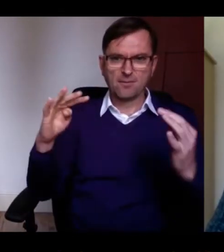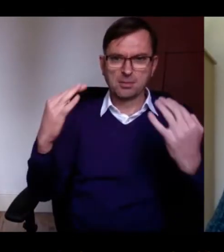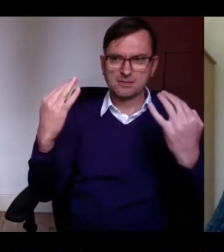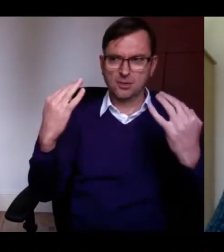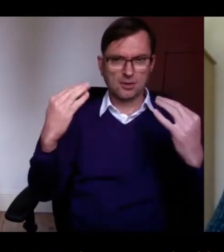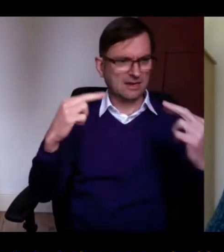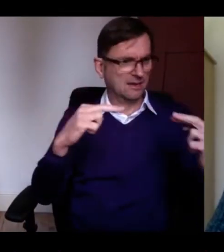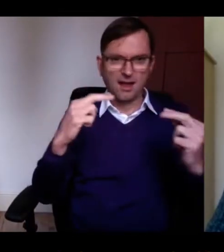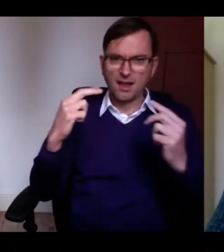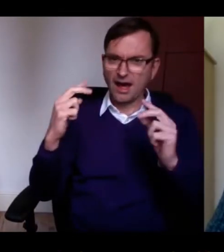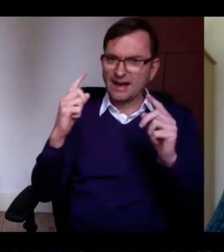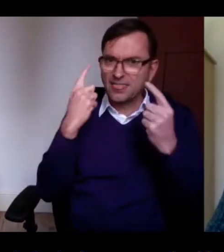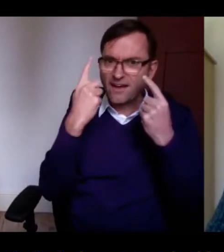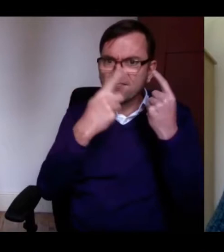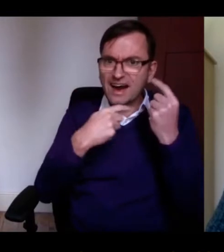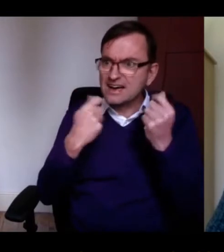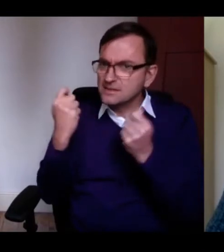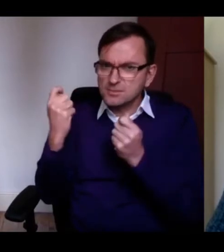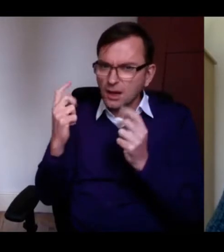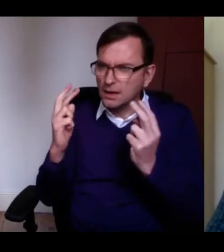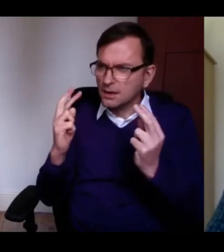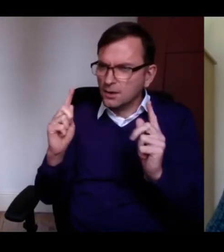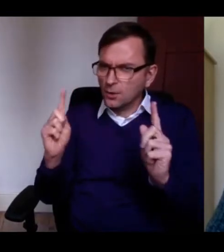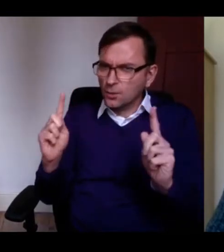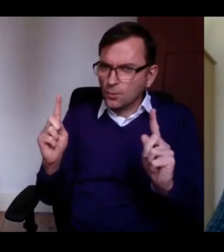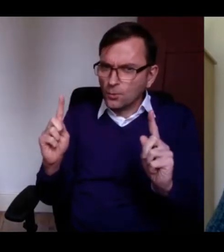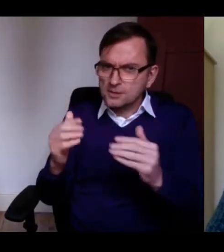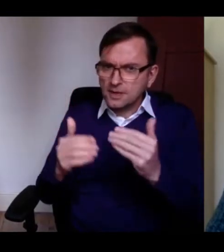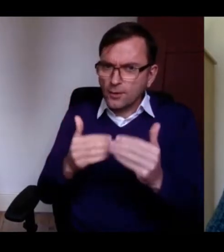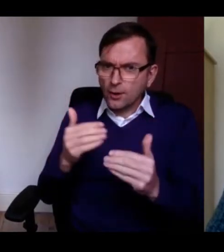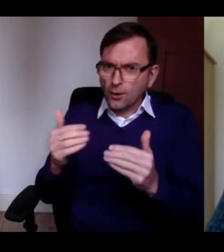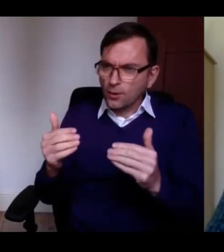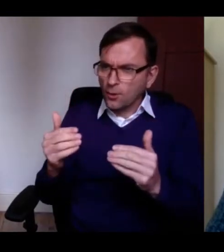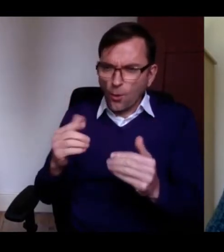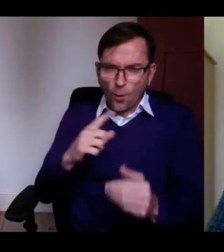just sort of looking around and thinking, what's going on? We don't understand what's happening.